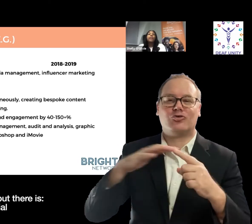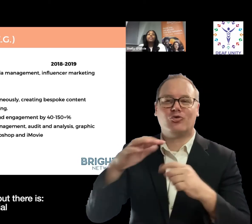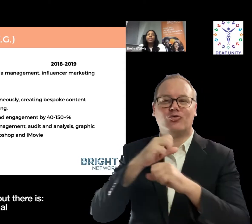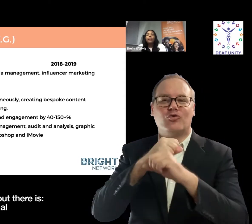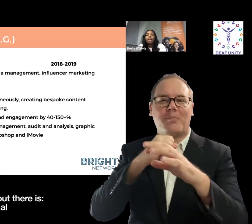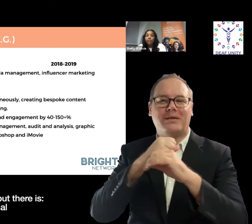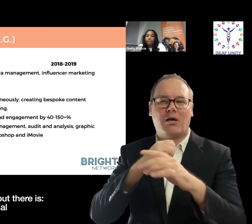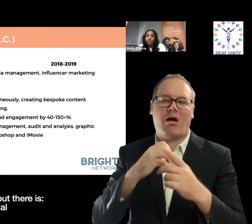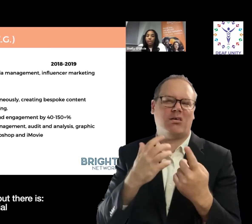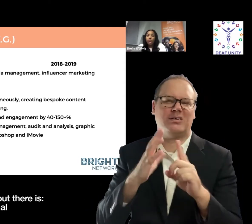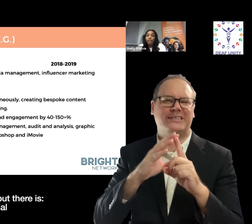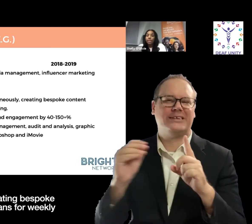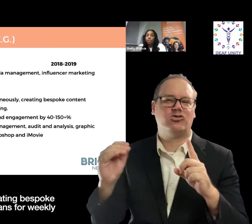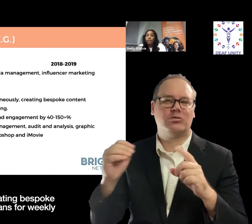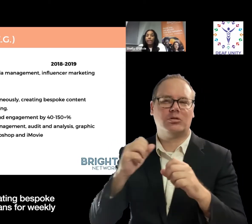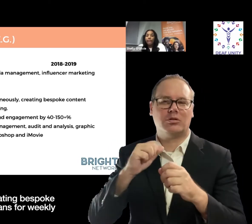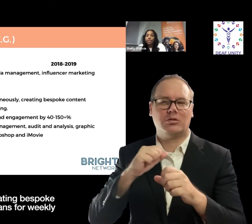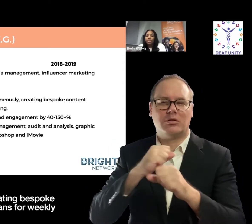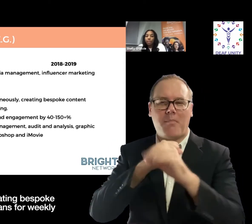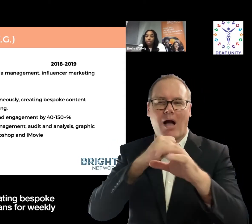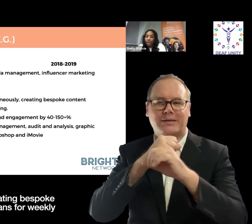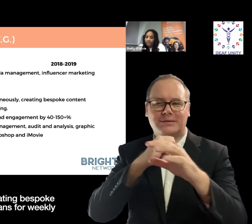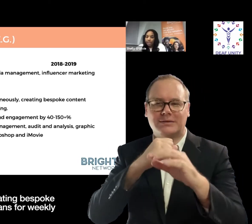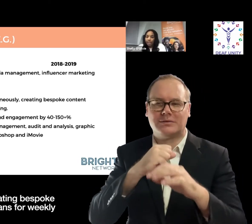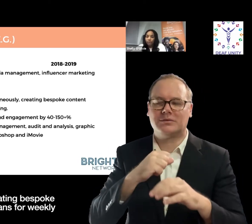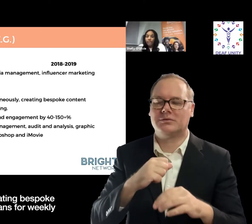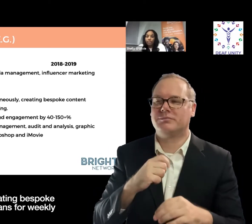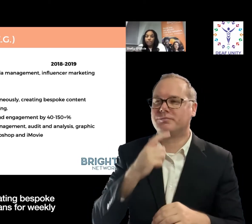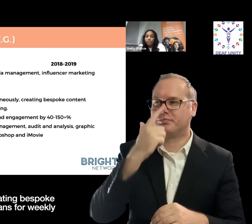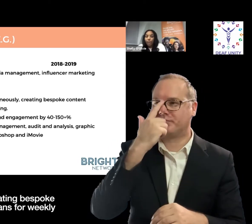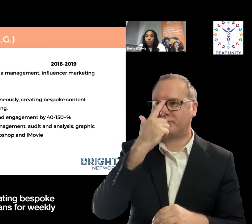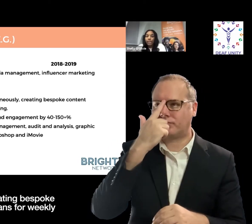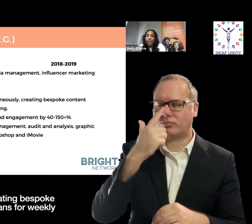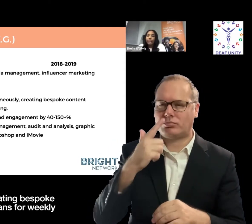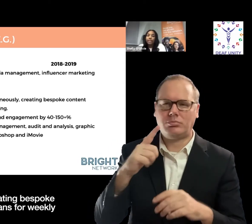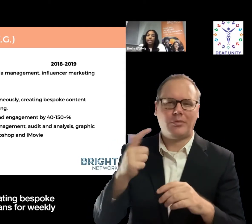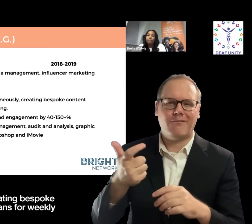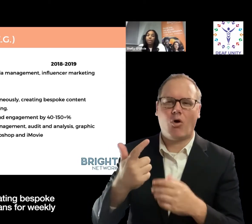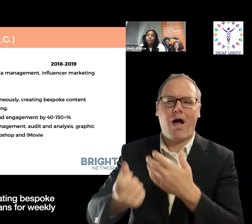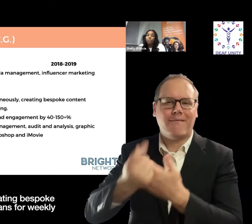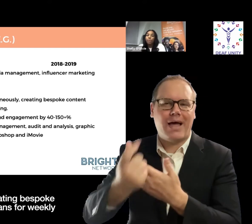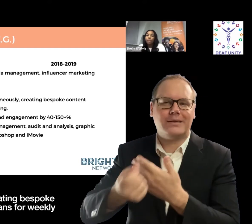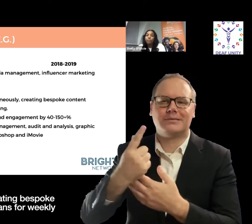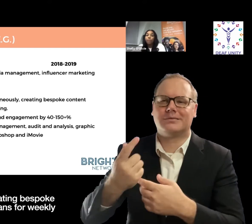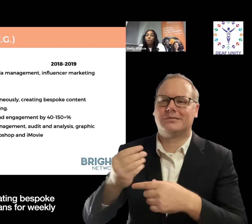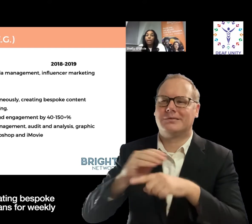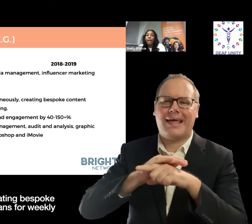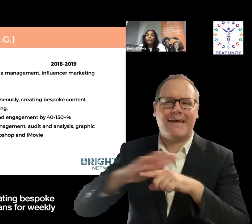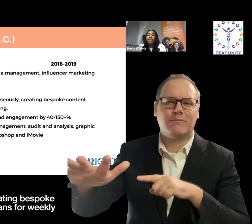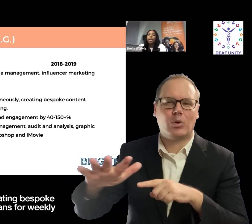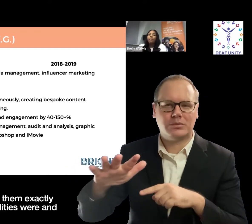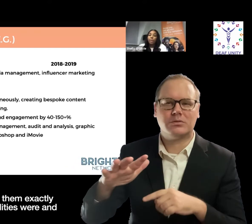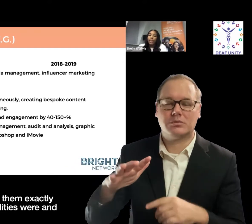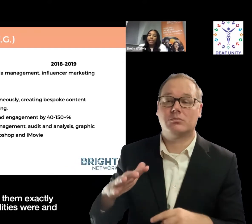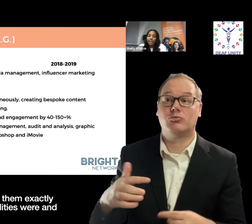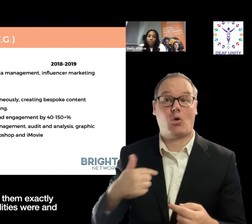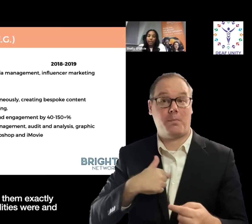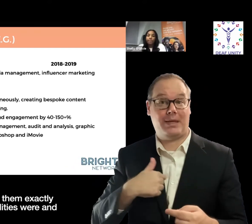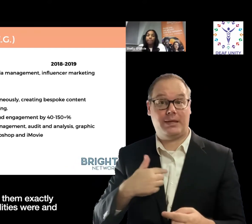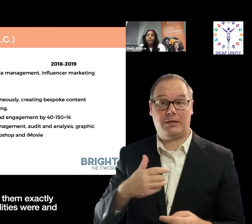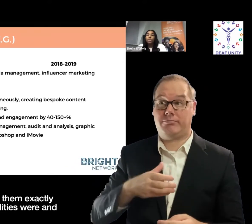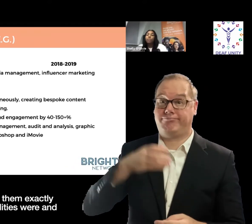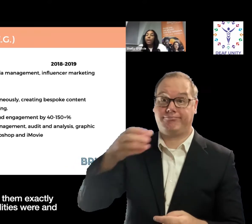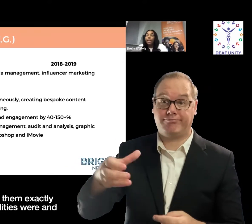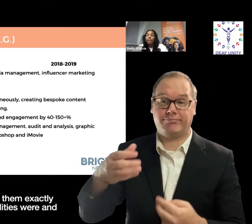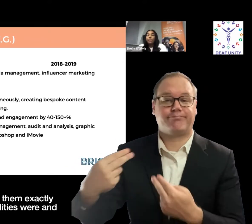managed 7 client social media accounts simultaneously, creating bespoke content calendars and visual flow plans for weekly